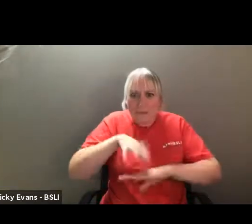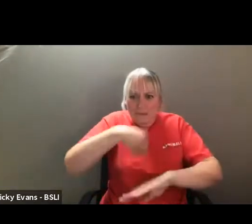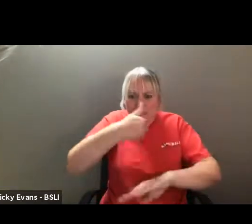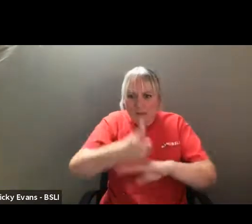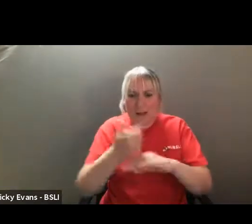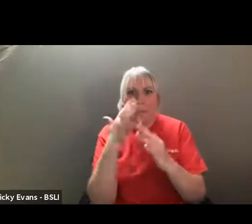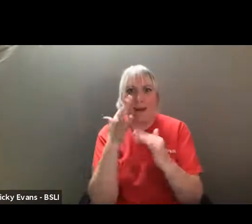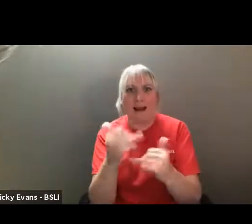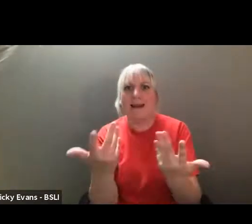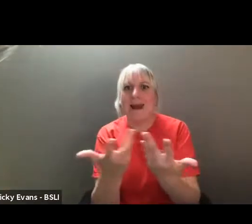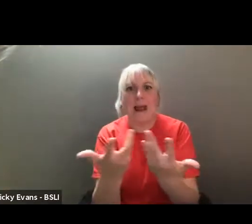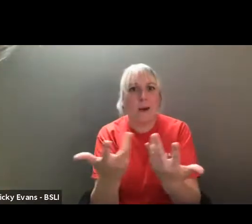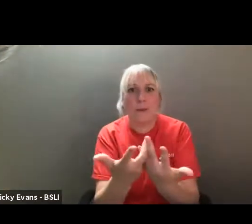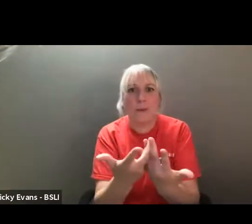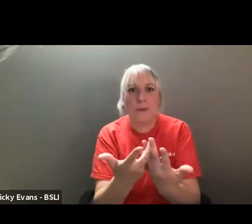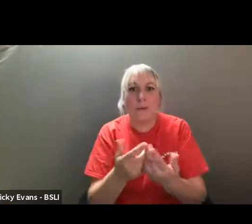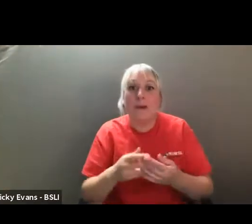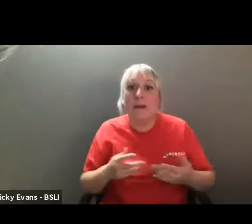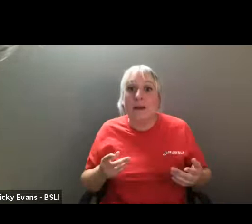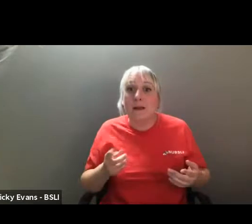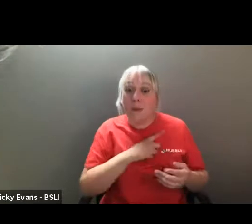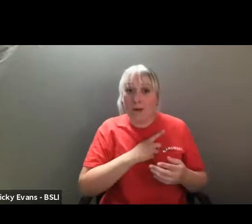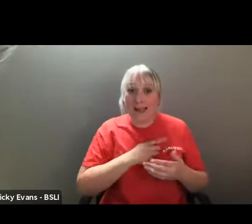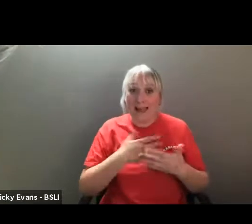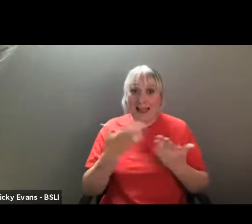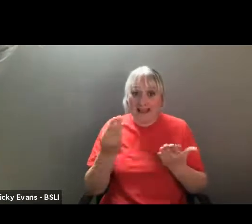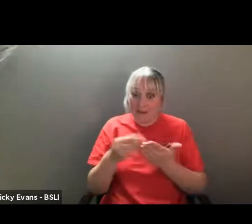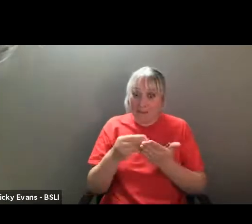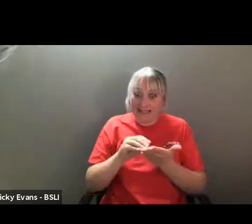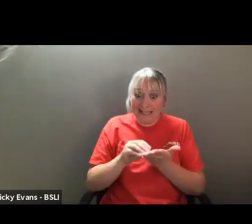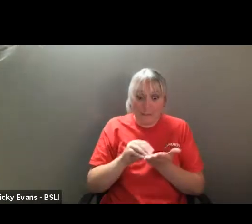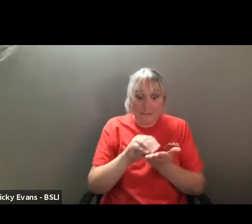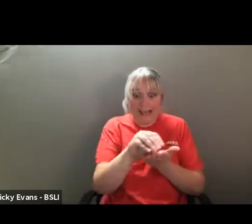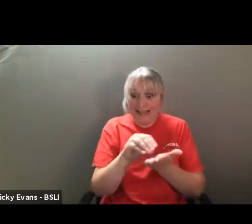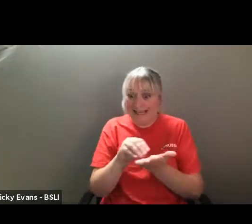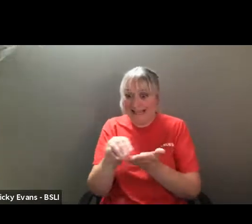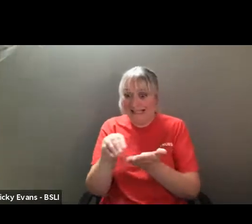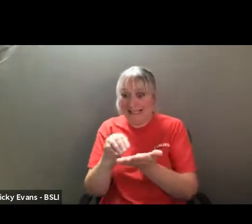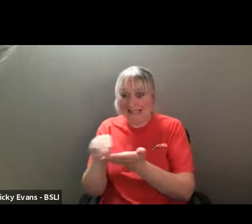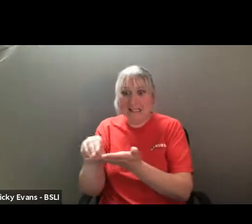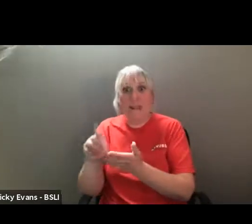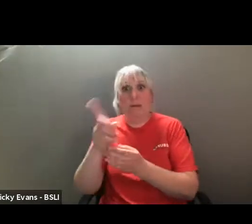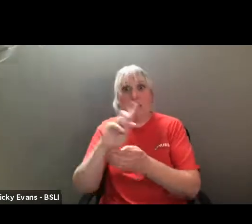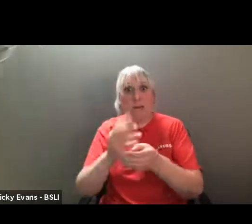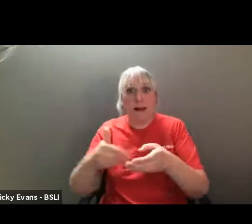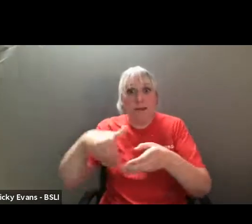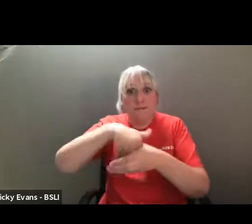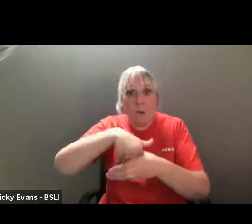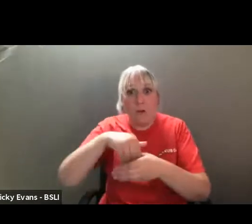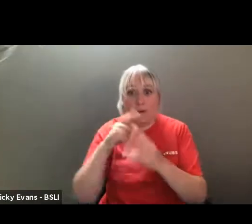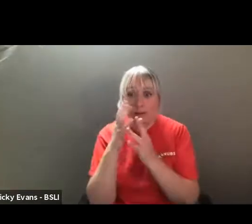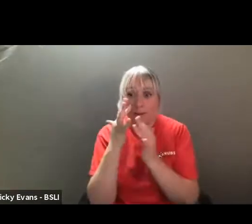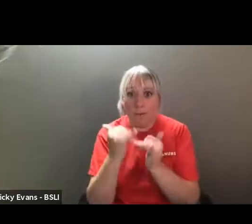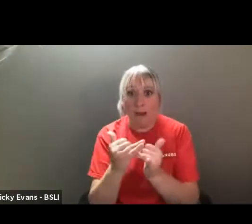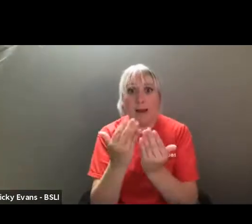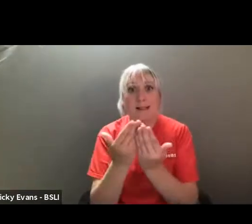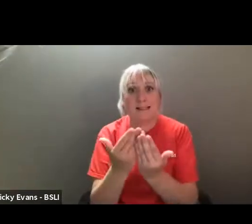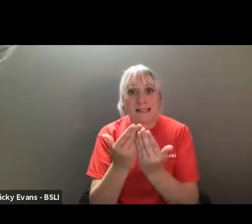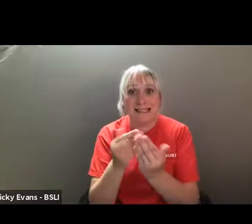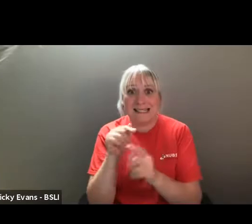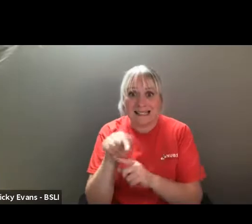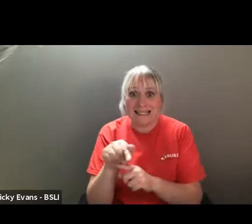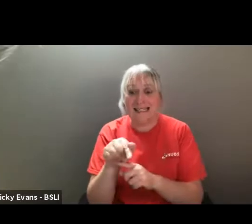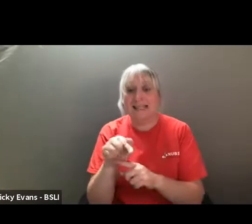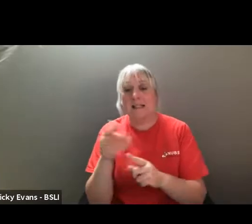because any money that's given out to the participants in pilot studies could be clawed